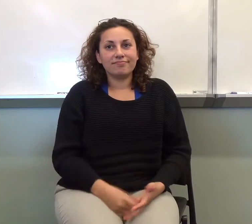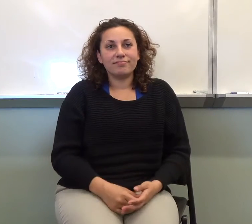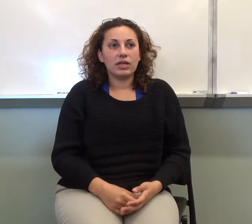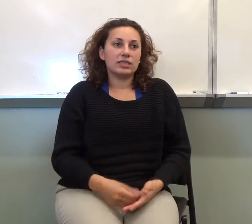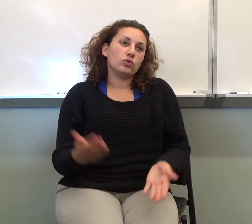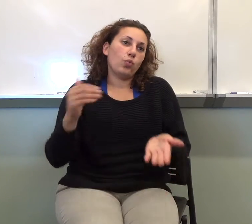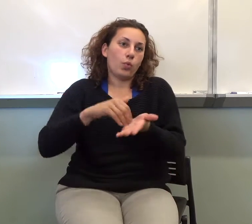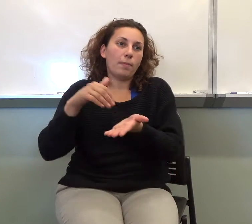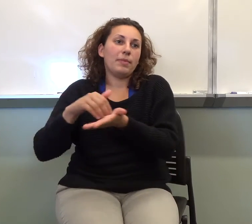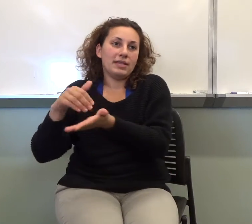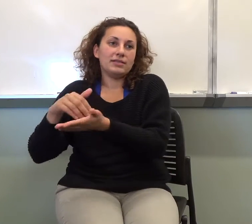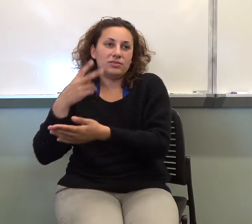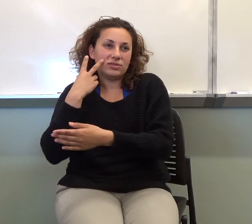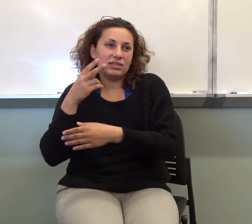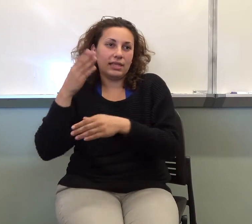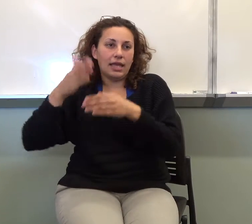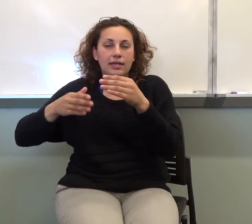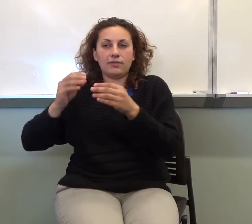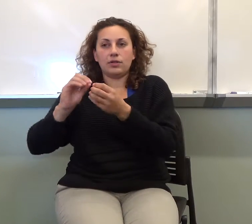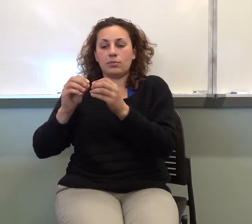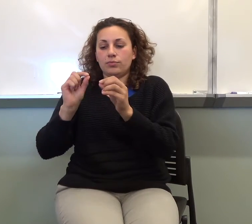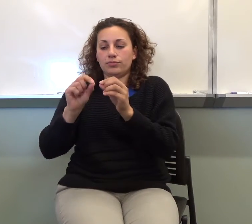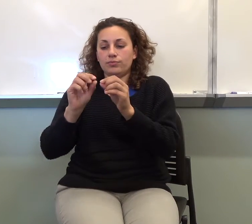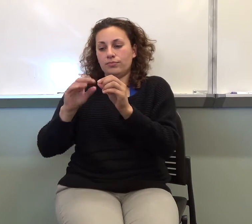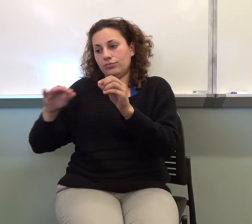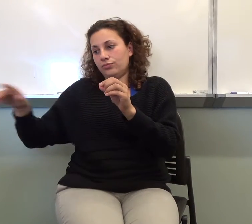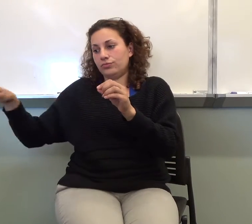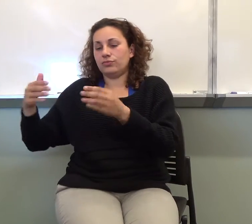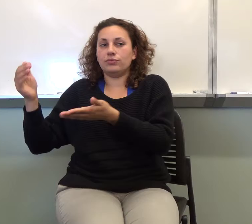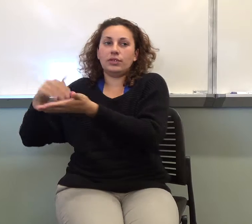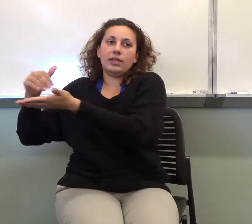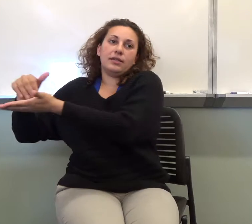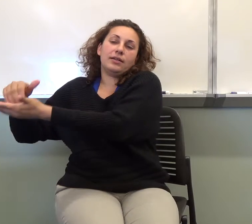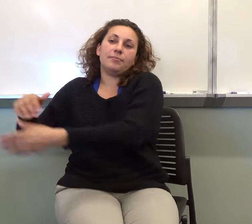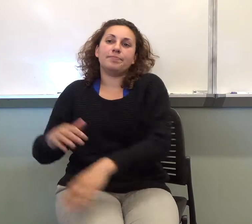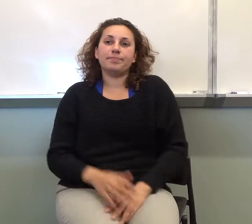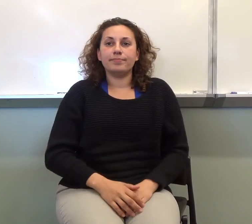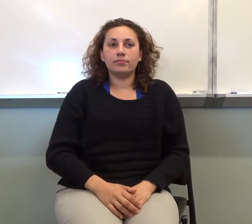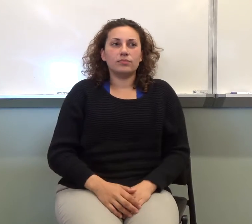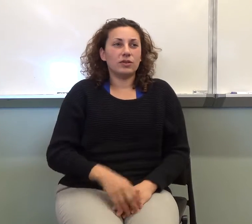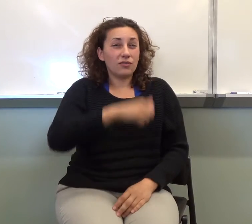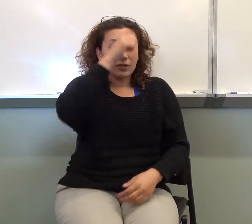So 2 divided by 7. Well, remember 7 is a long,